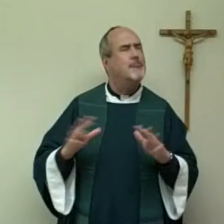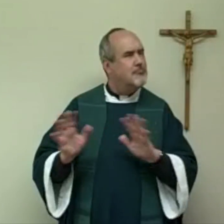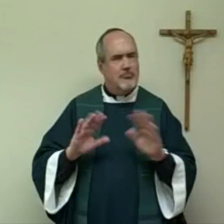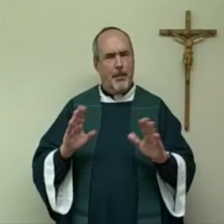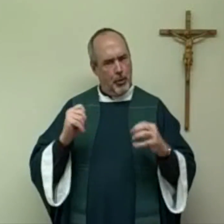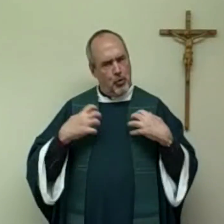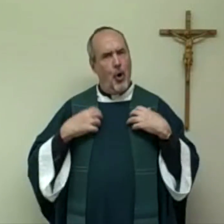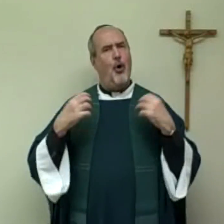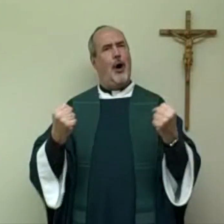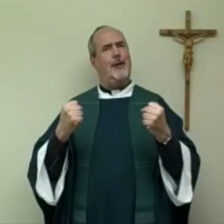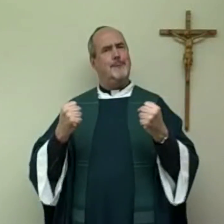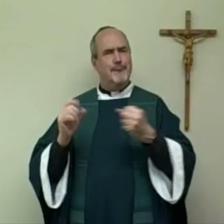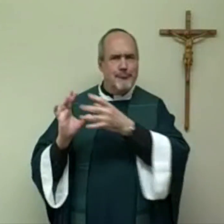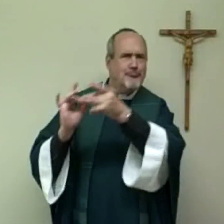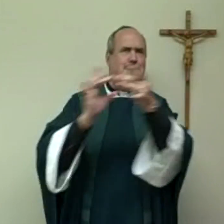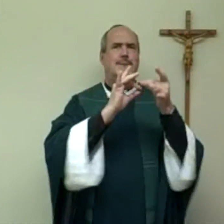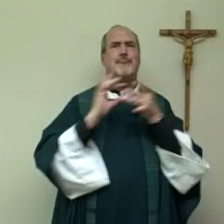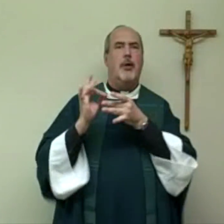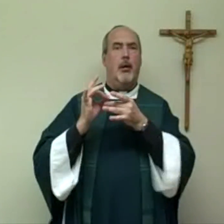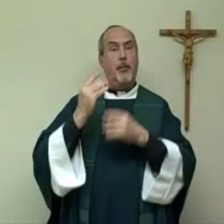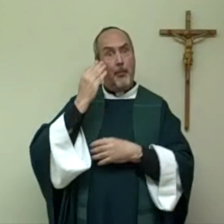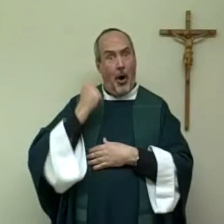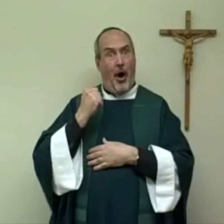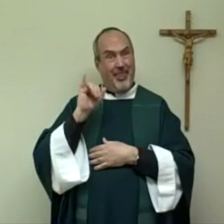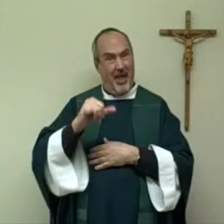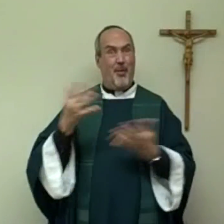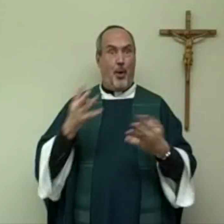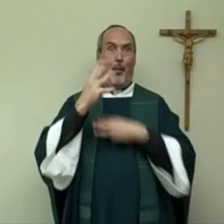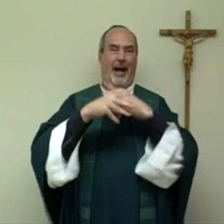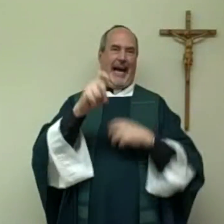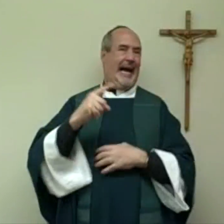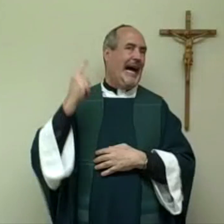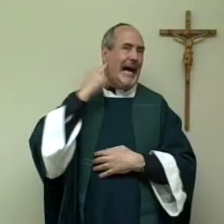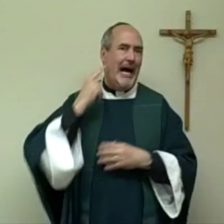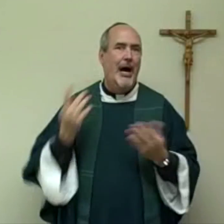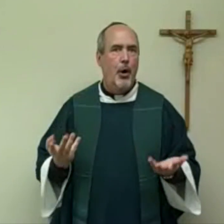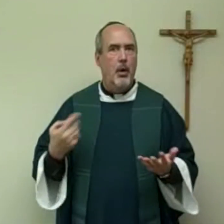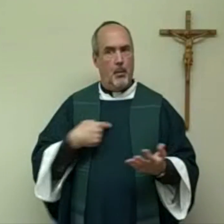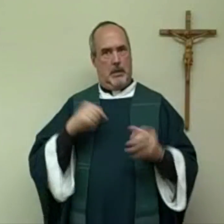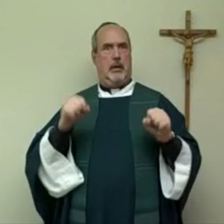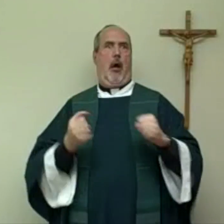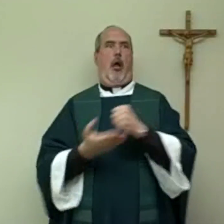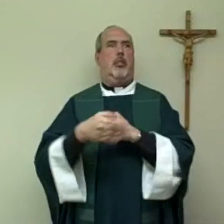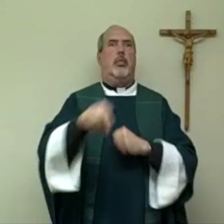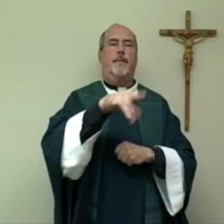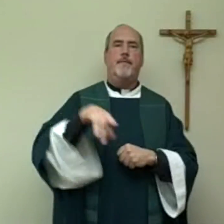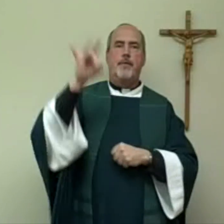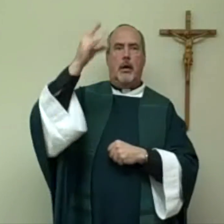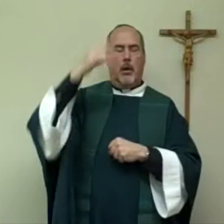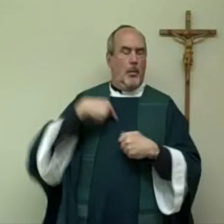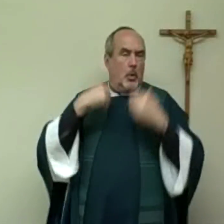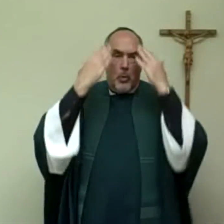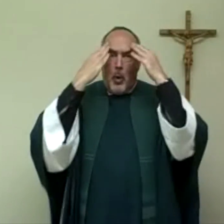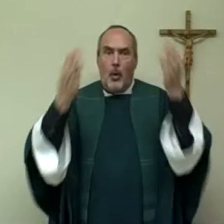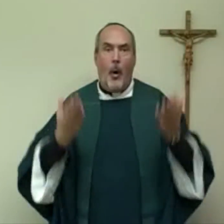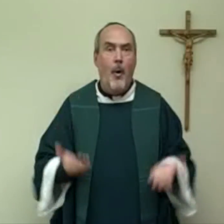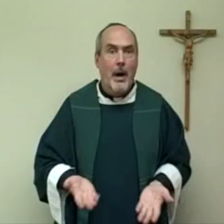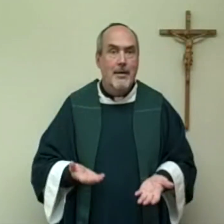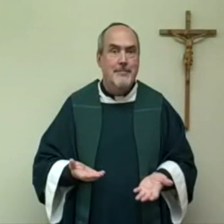But again, we can't be fearful of it. We have to be brave and continue to tell the world about Jesus, because they need to hear